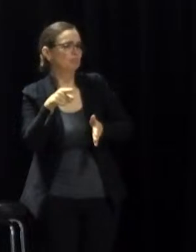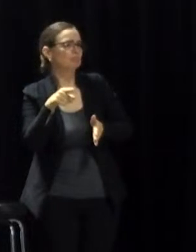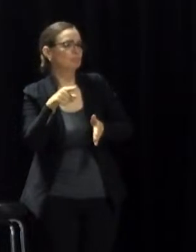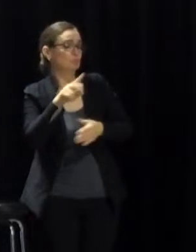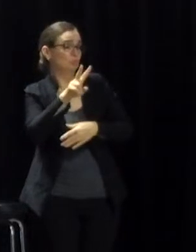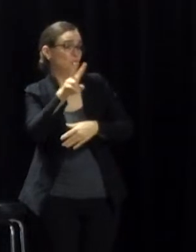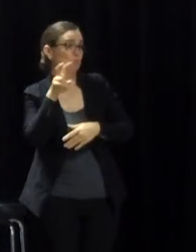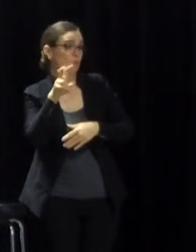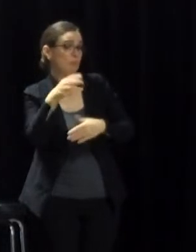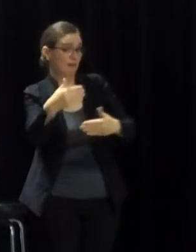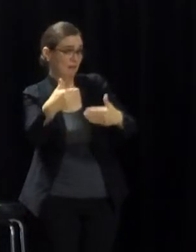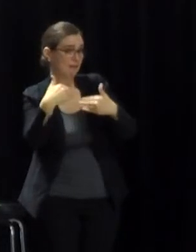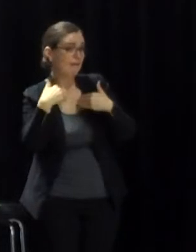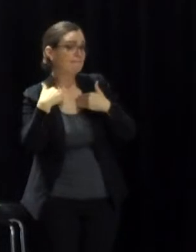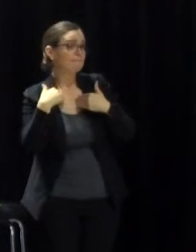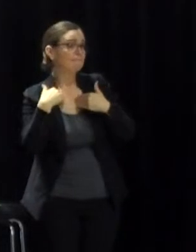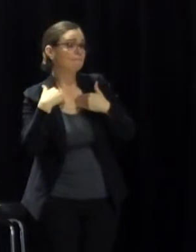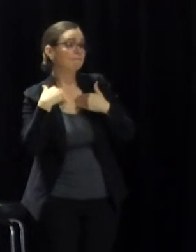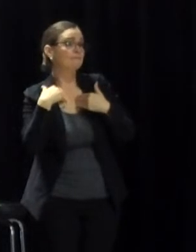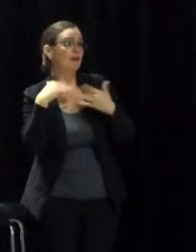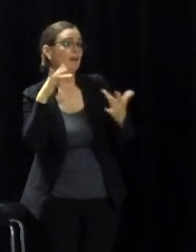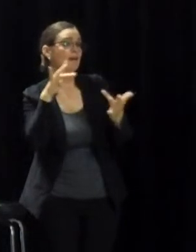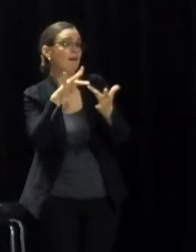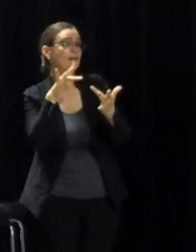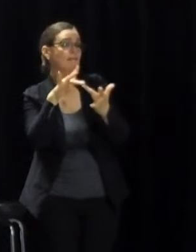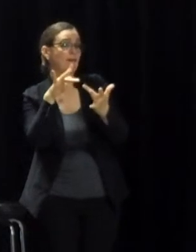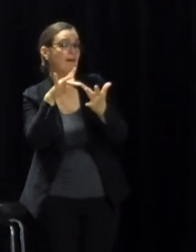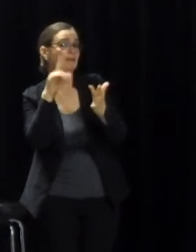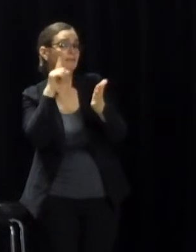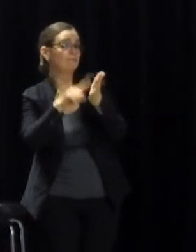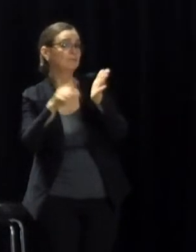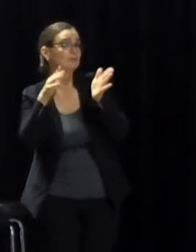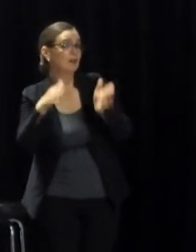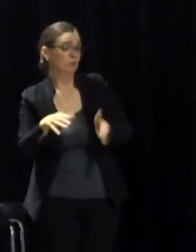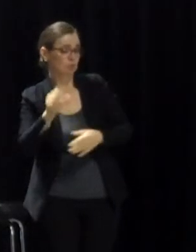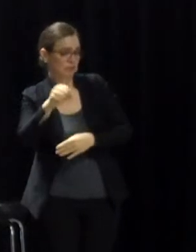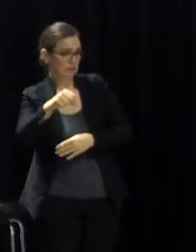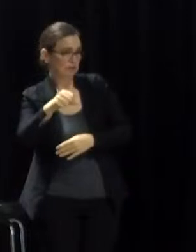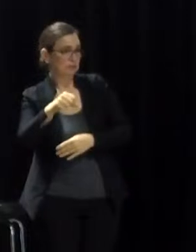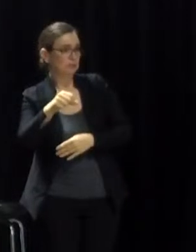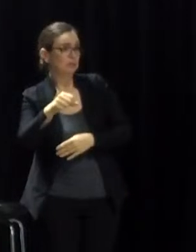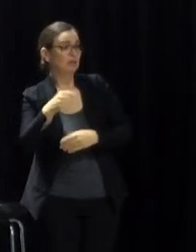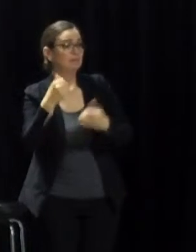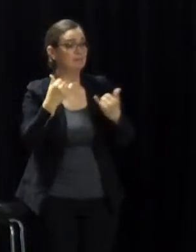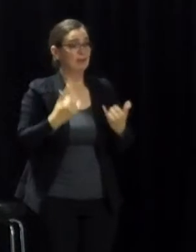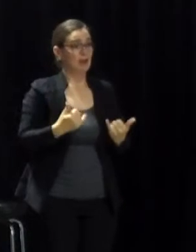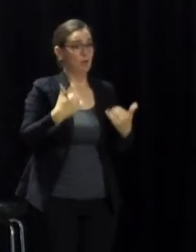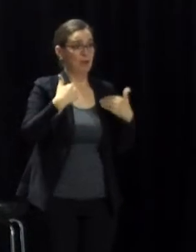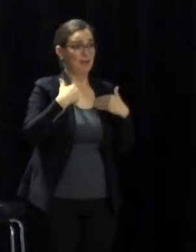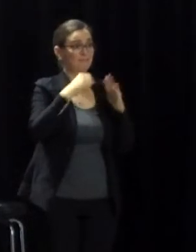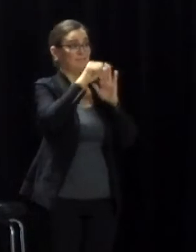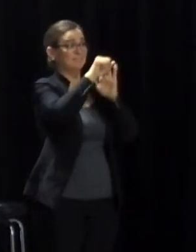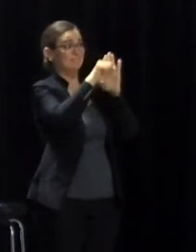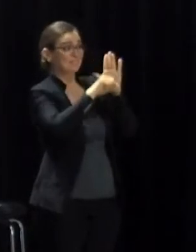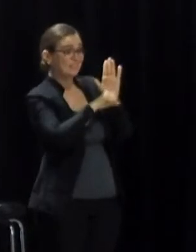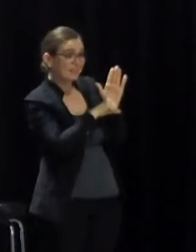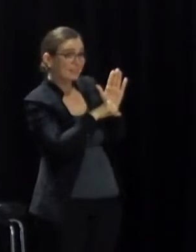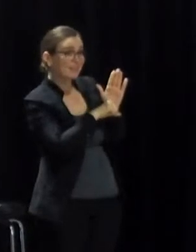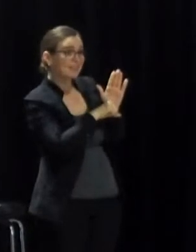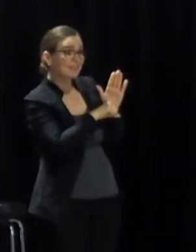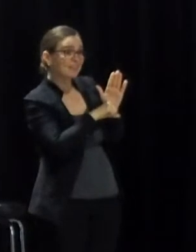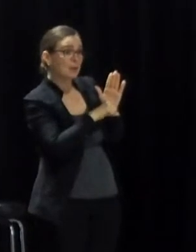that time, state was not on board. Since the state's contact tracers came on board, then we don't need to use